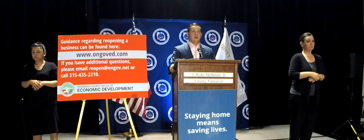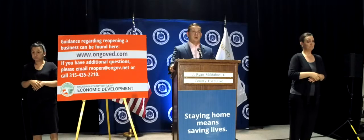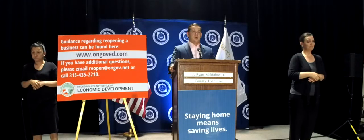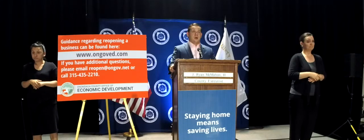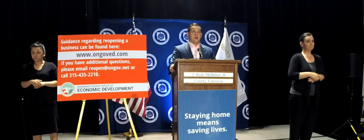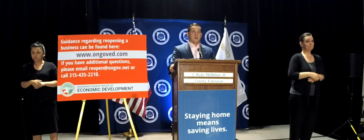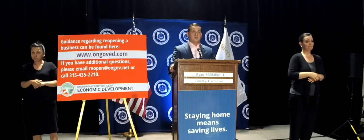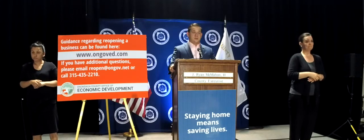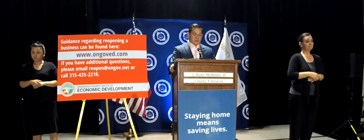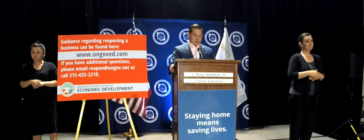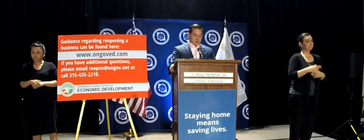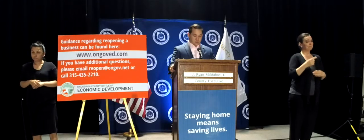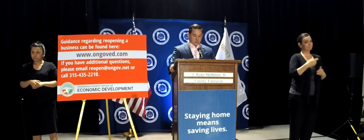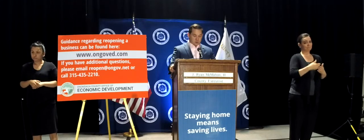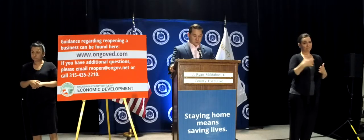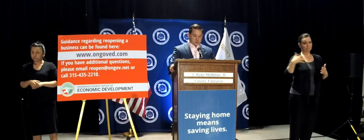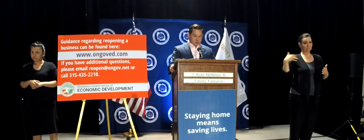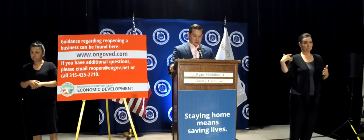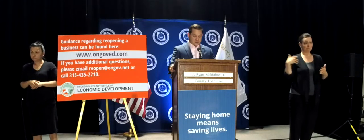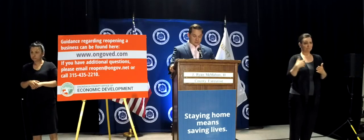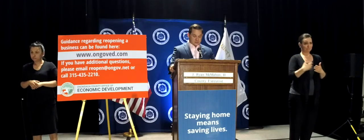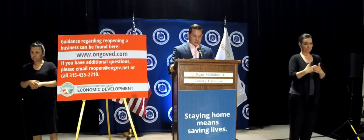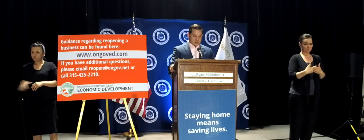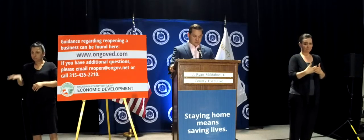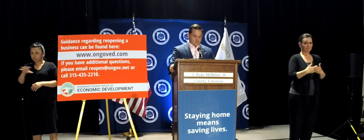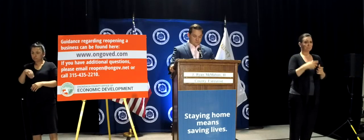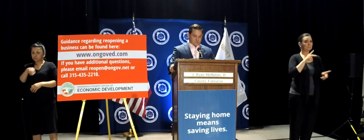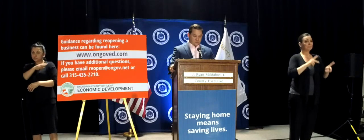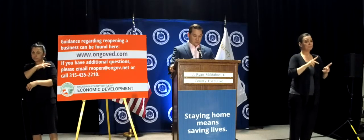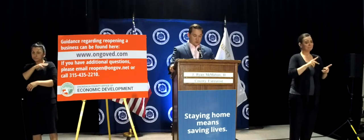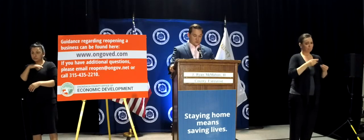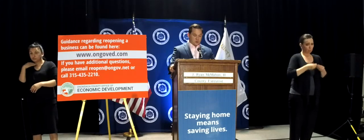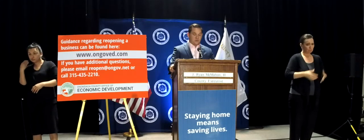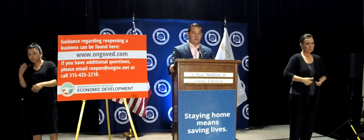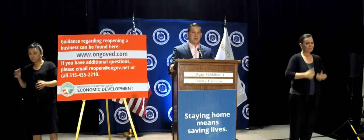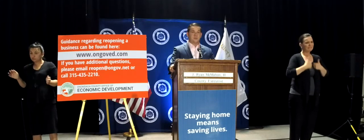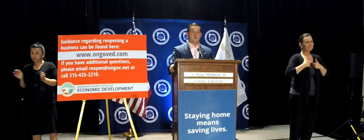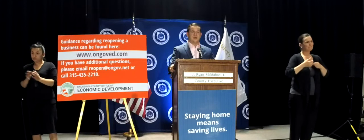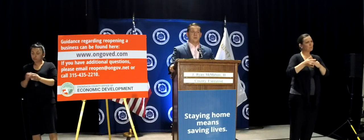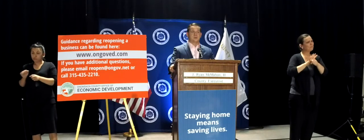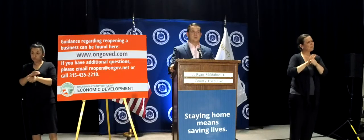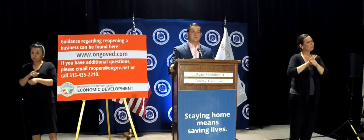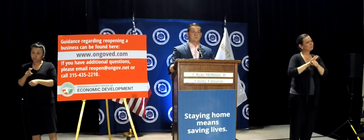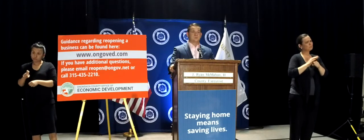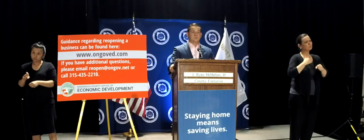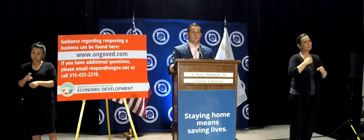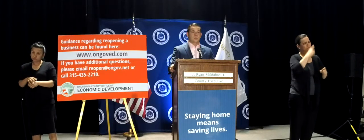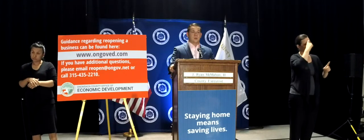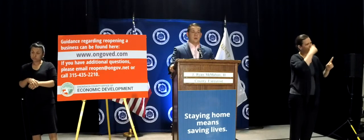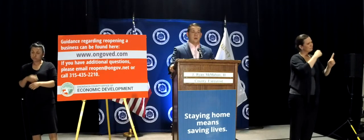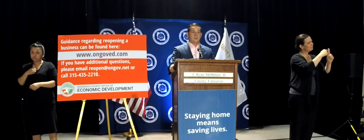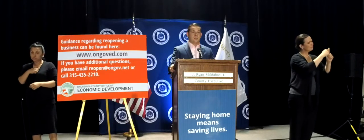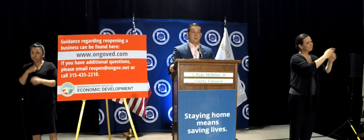of our neighbors in the county that we've lost in this process, we're very sorry for them and their families.